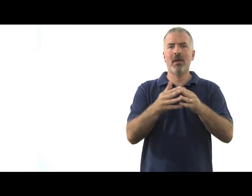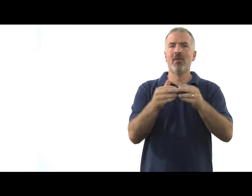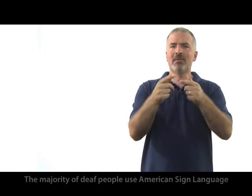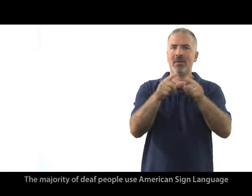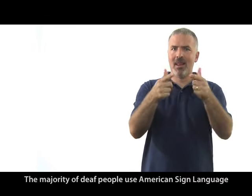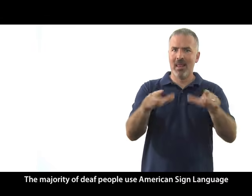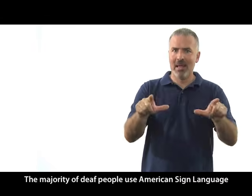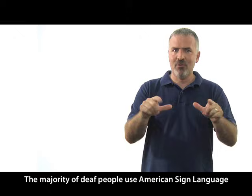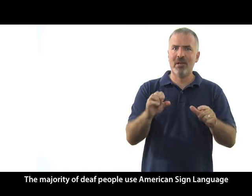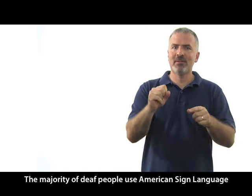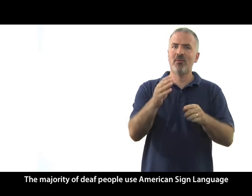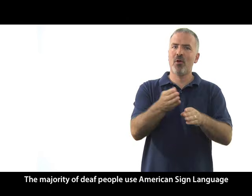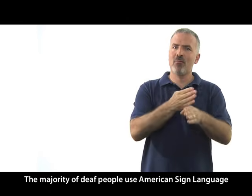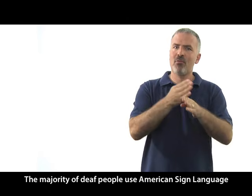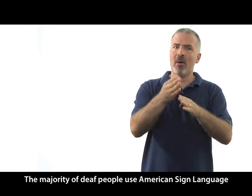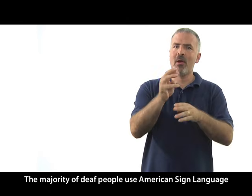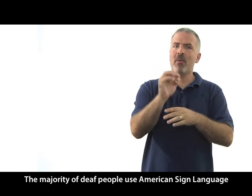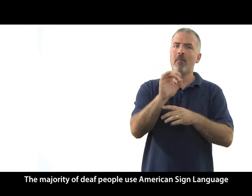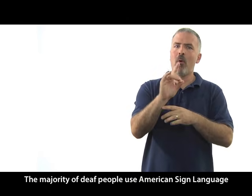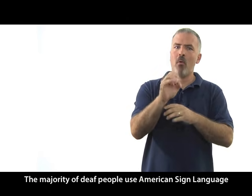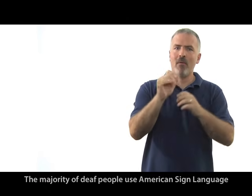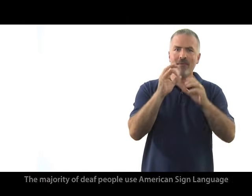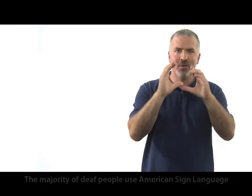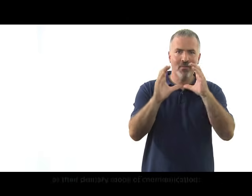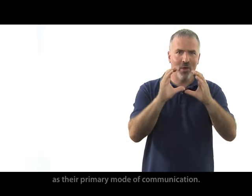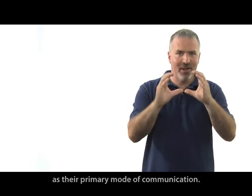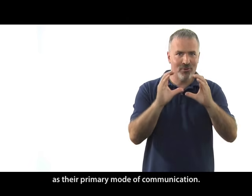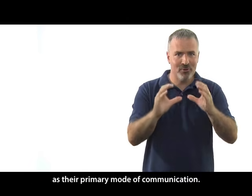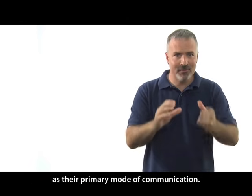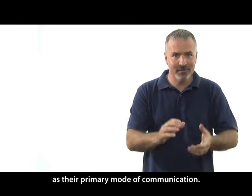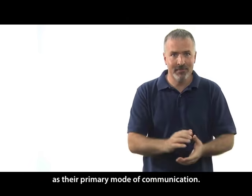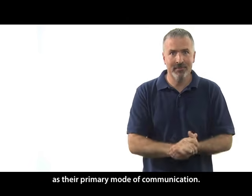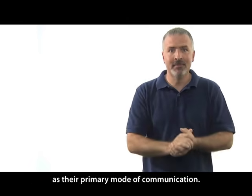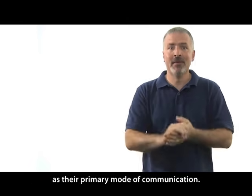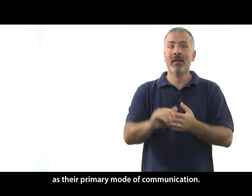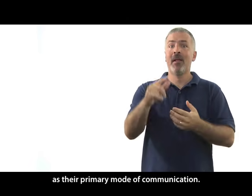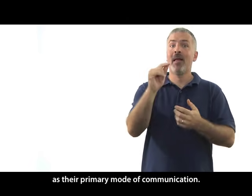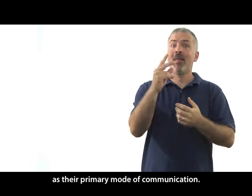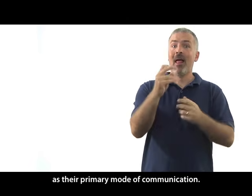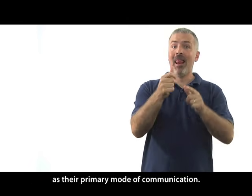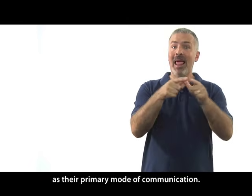The majority of deaf people use American Sign Language as their primary mode of communication.